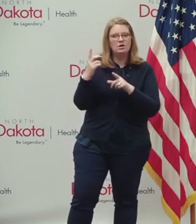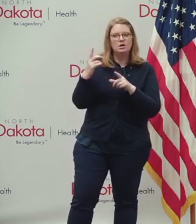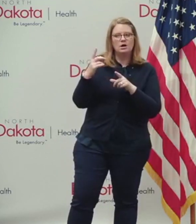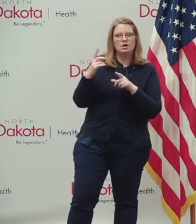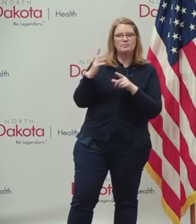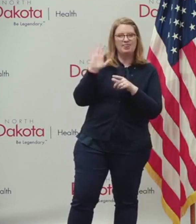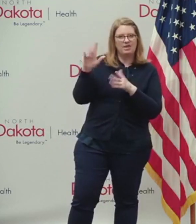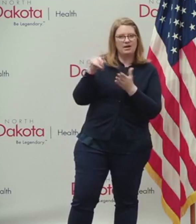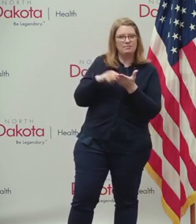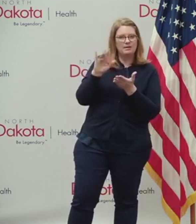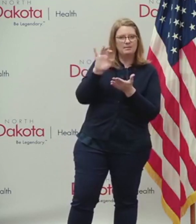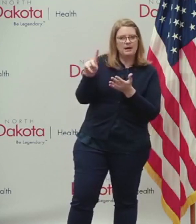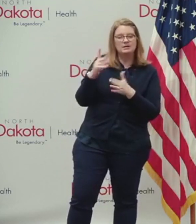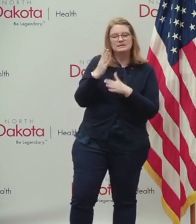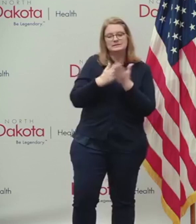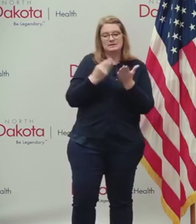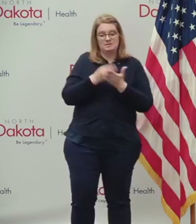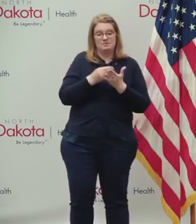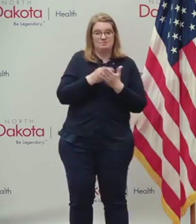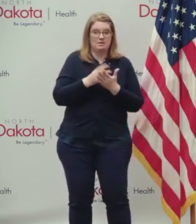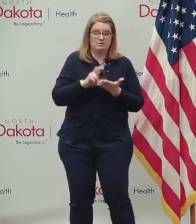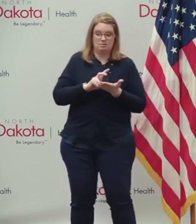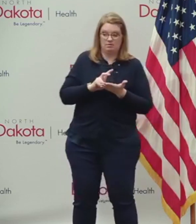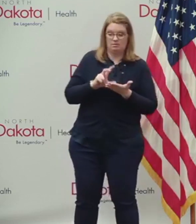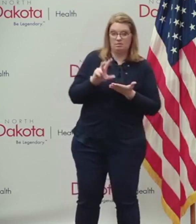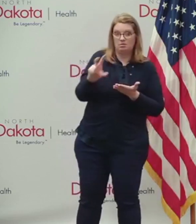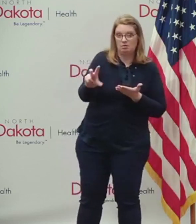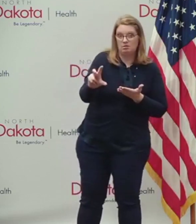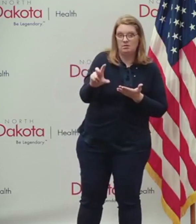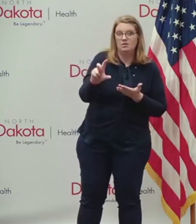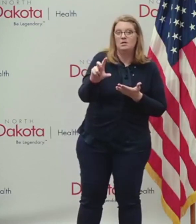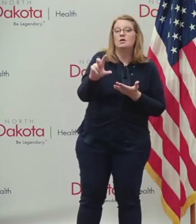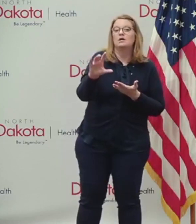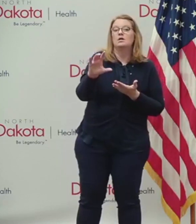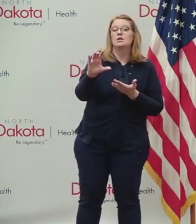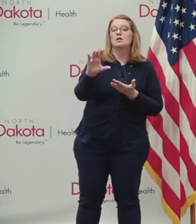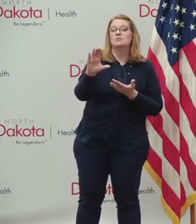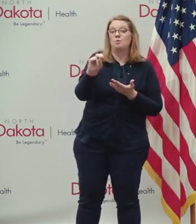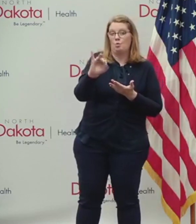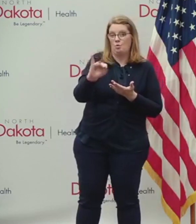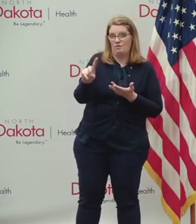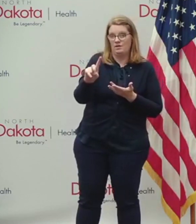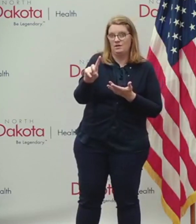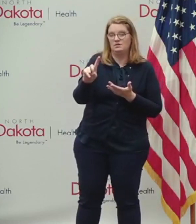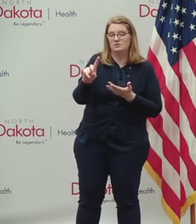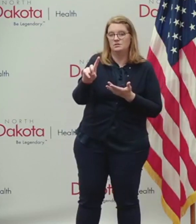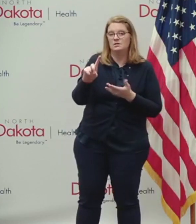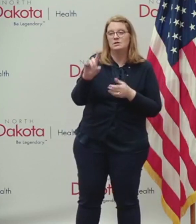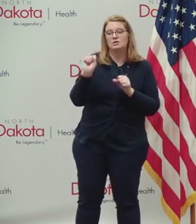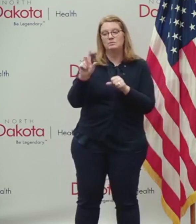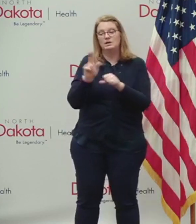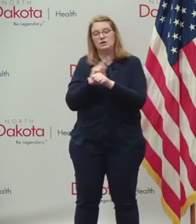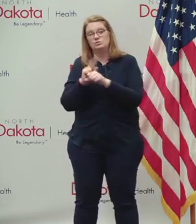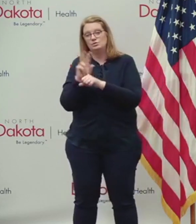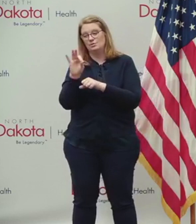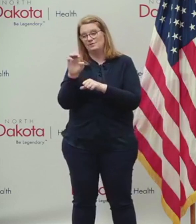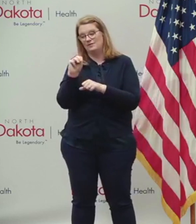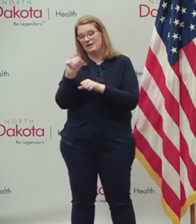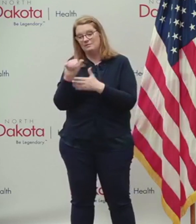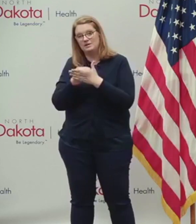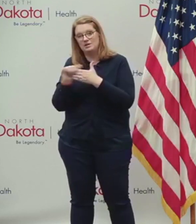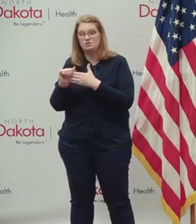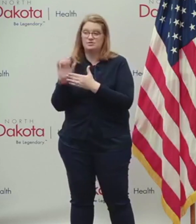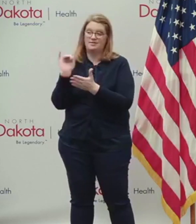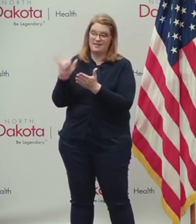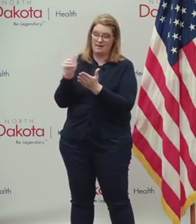reimbursement, some of the dollars we had allocated for coronavirus relief funds can be accessed through FEMA dollars, so those were able to be